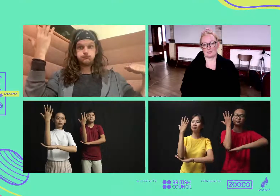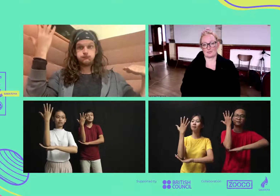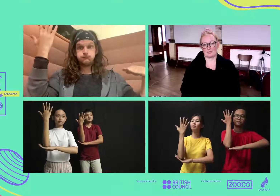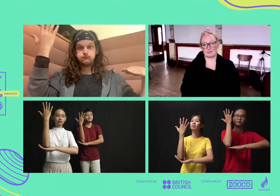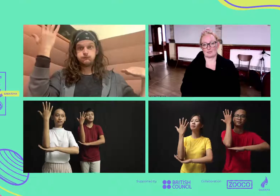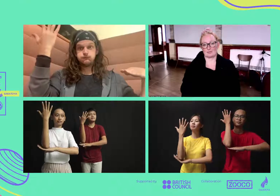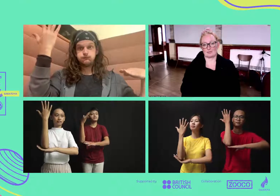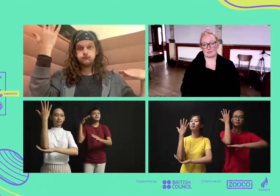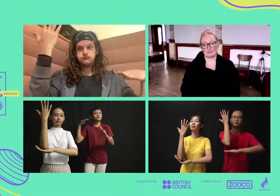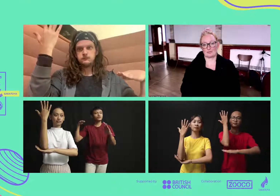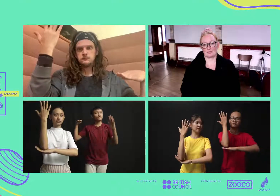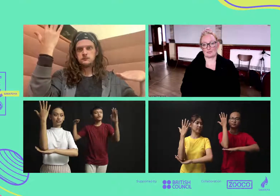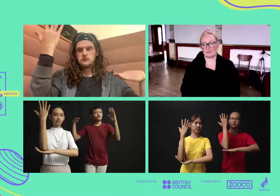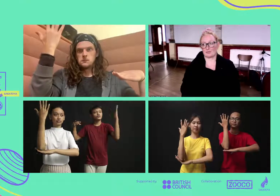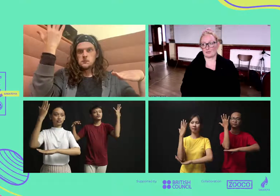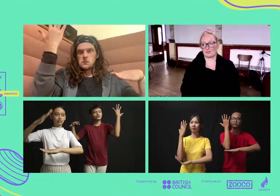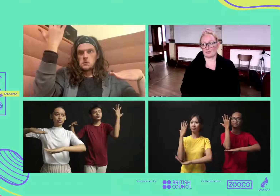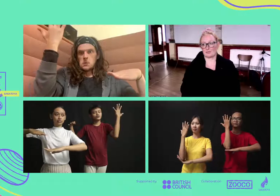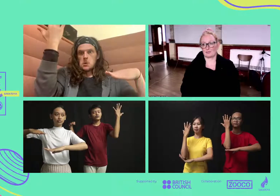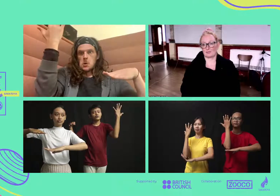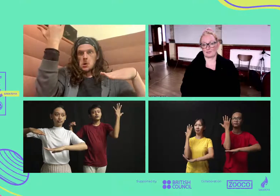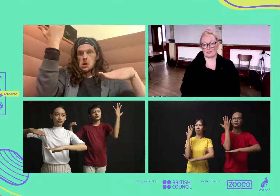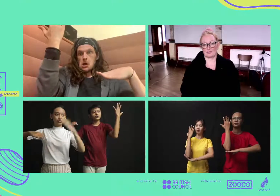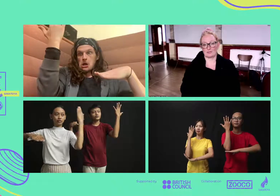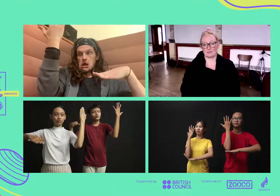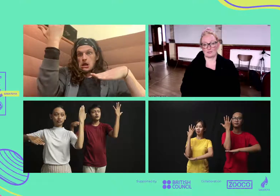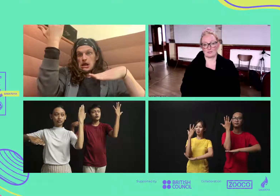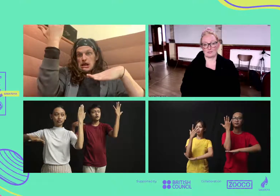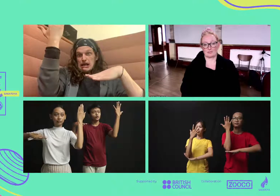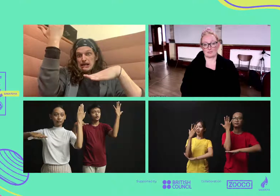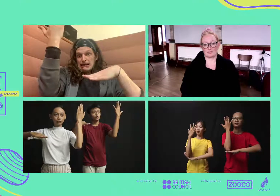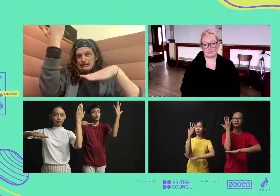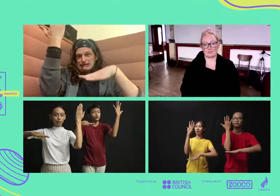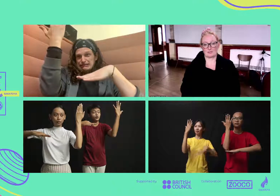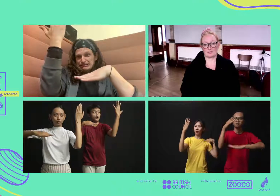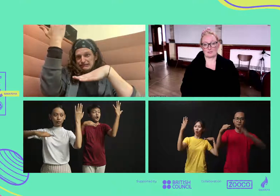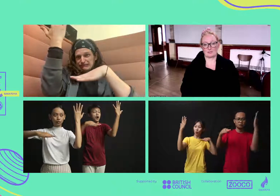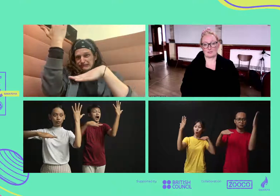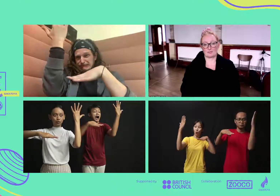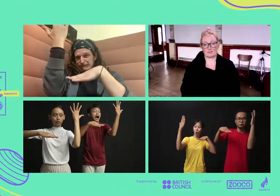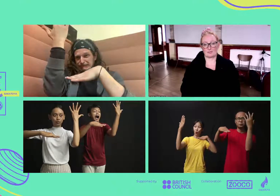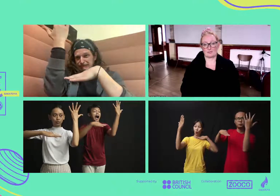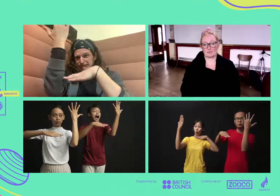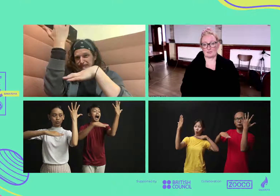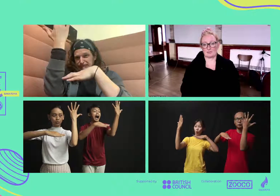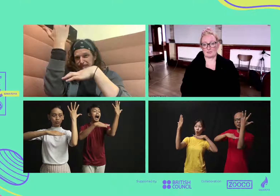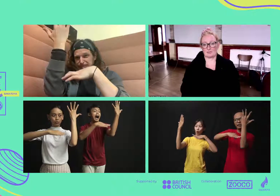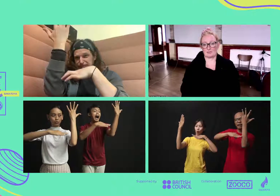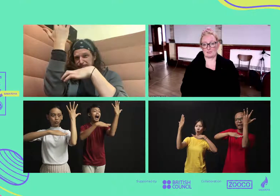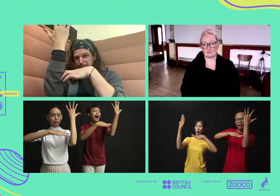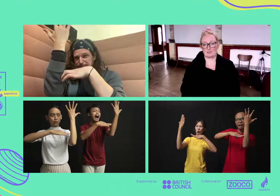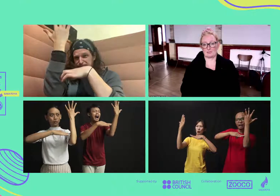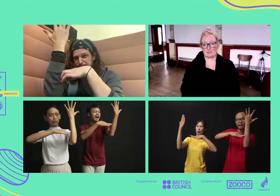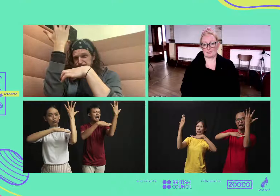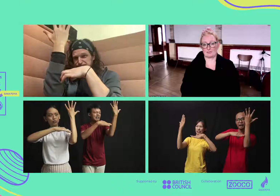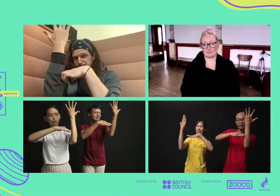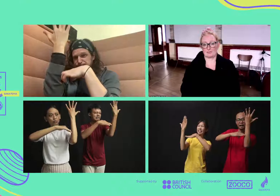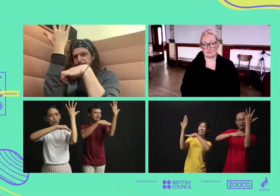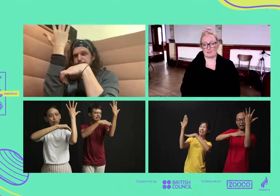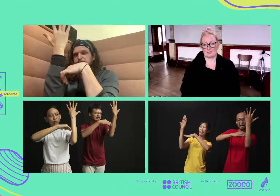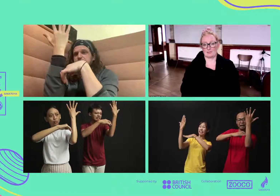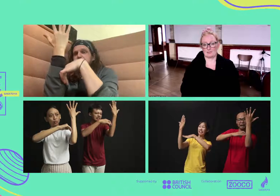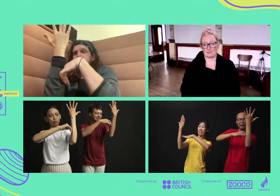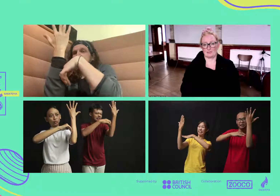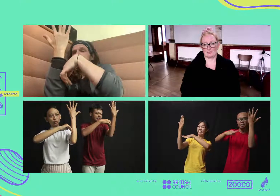And here's the car coming towards the tree. The facial expressions.